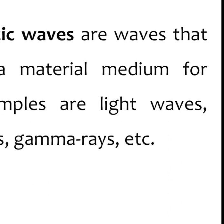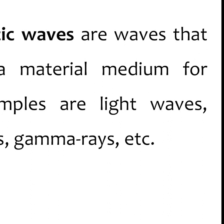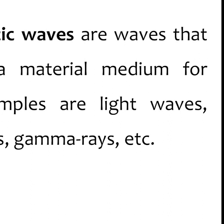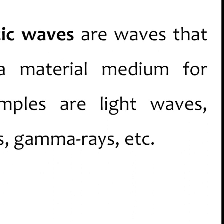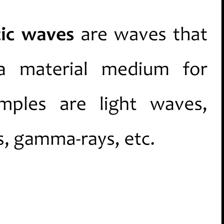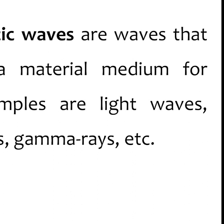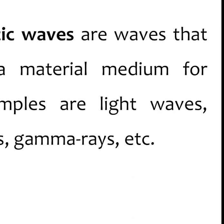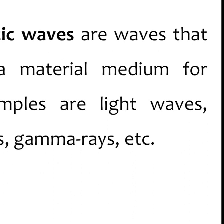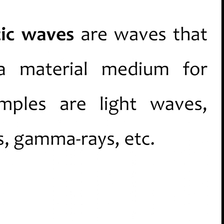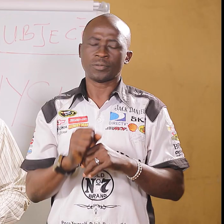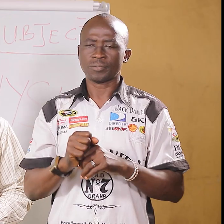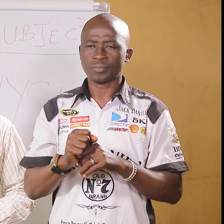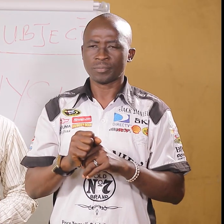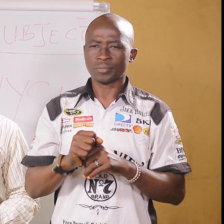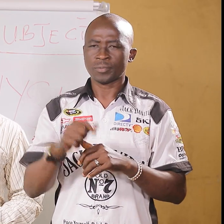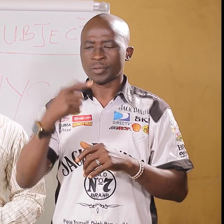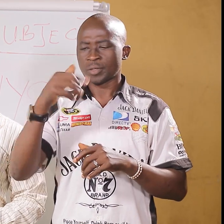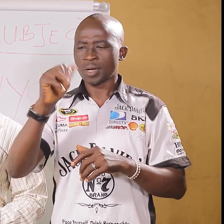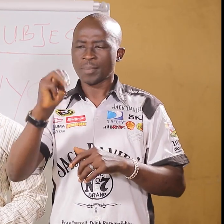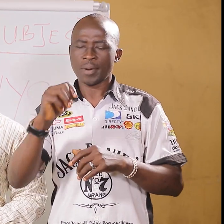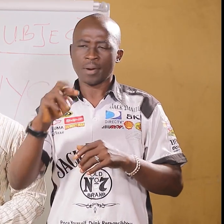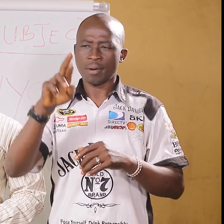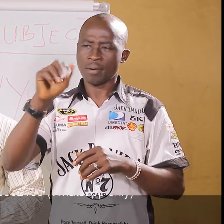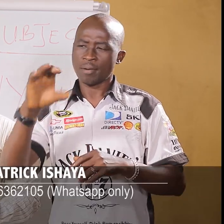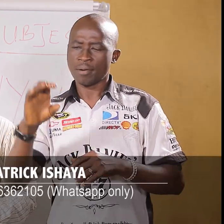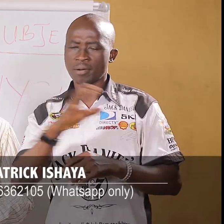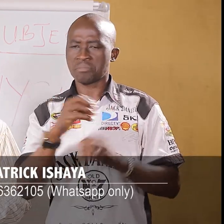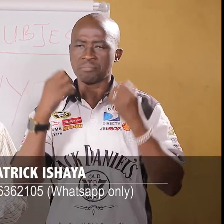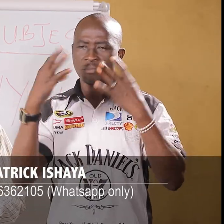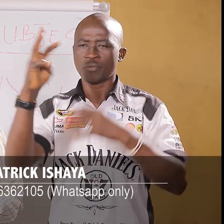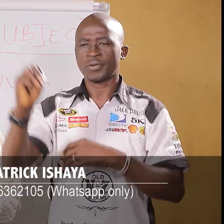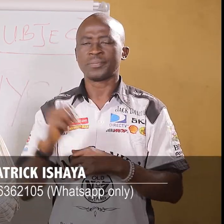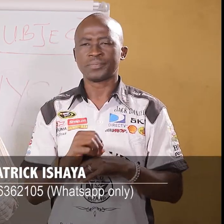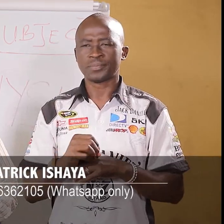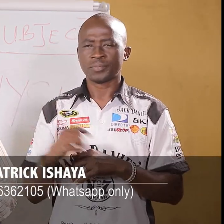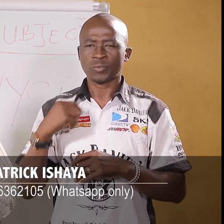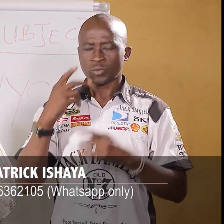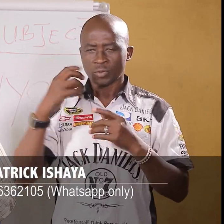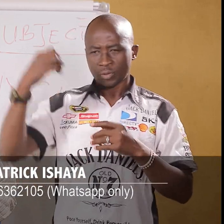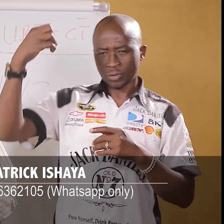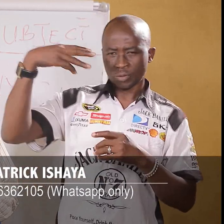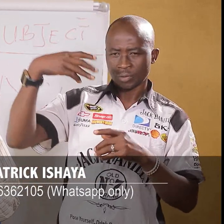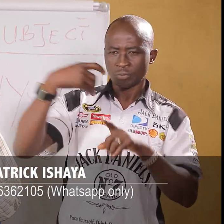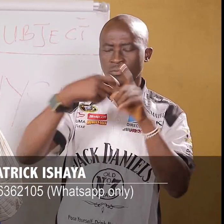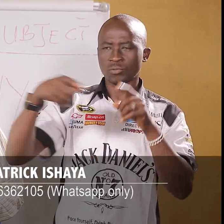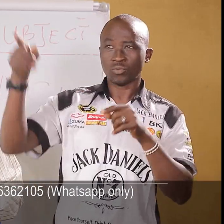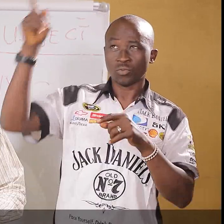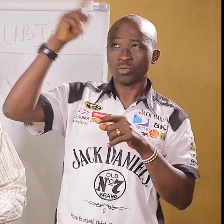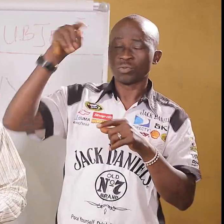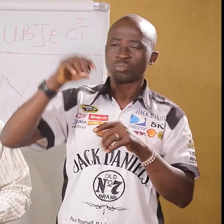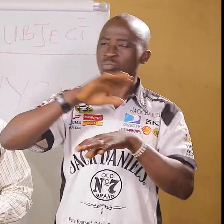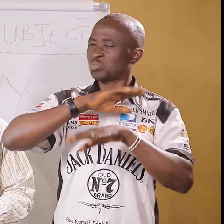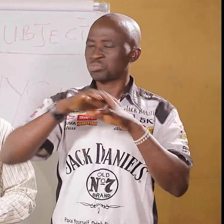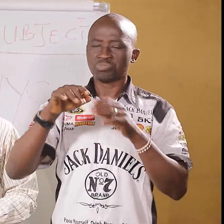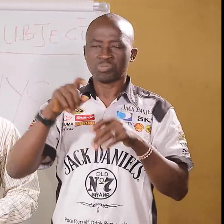X-rays, gamma rays, and so on. Of course, we see that light from the sun does not